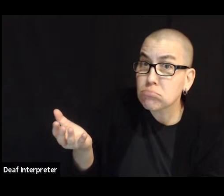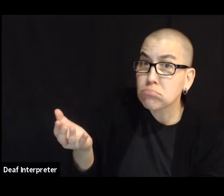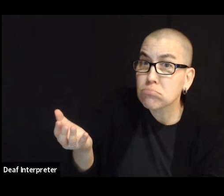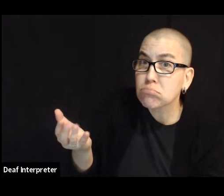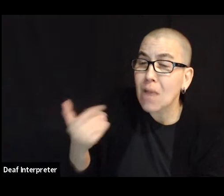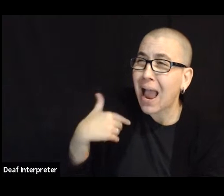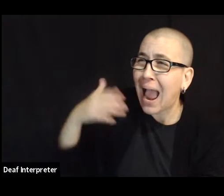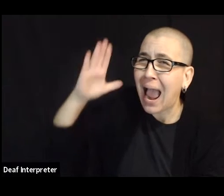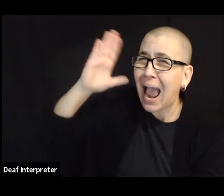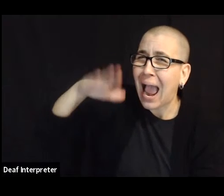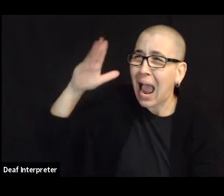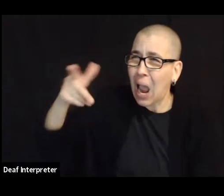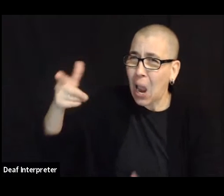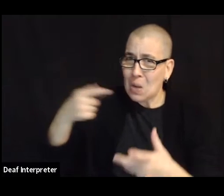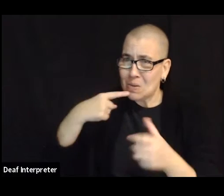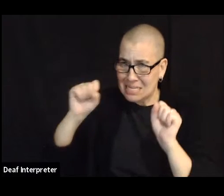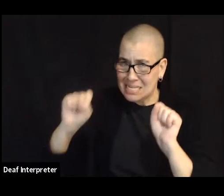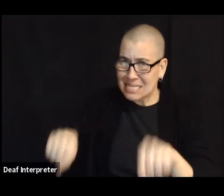of a focus point.